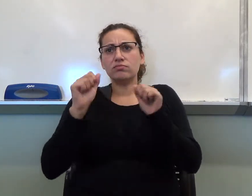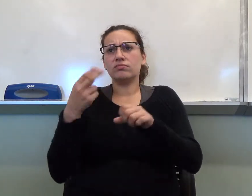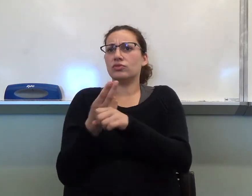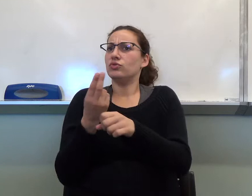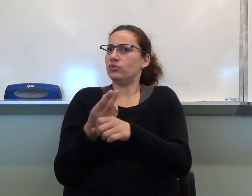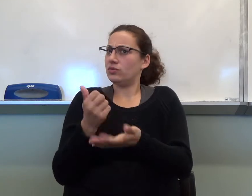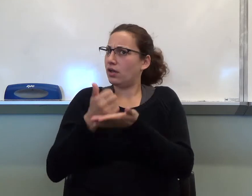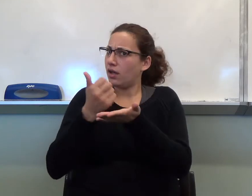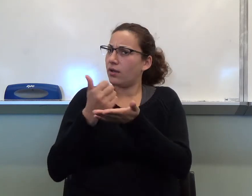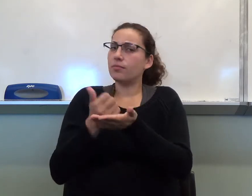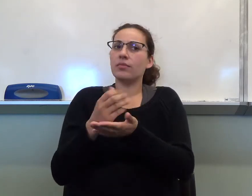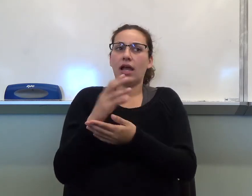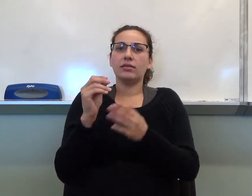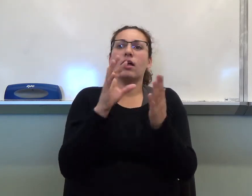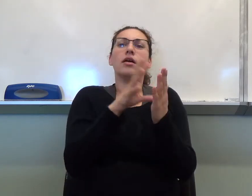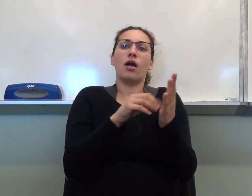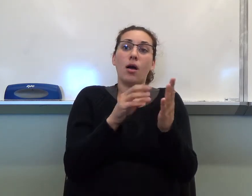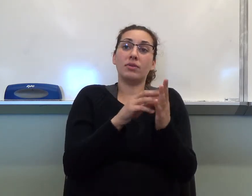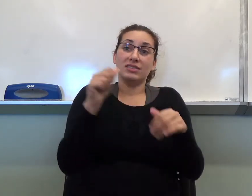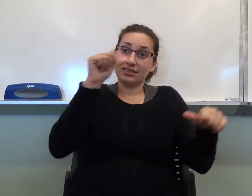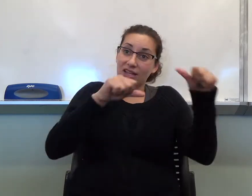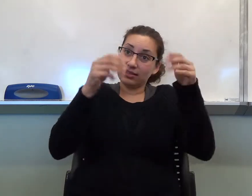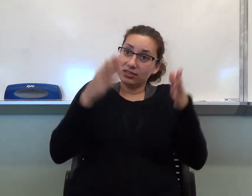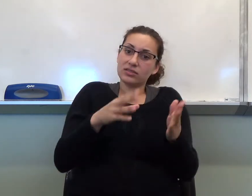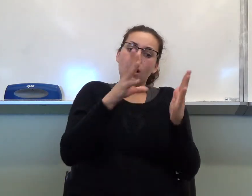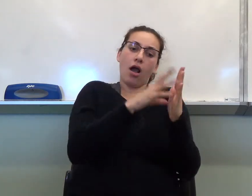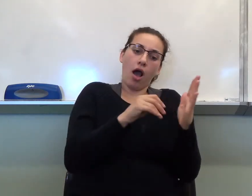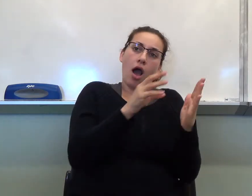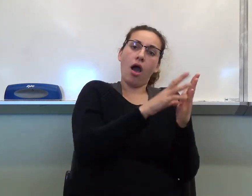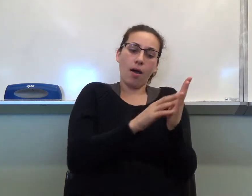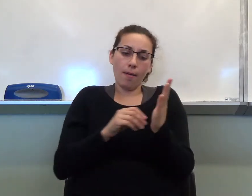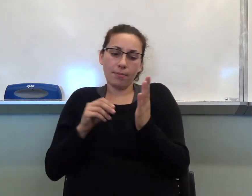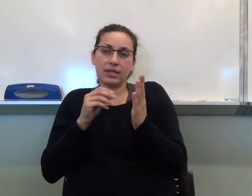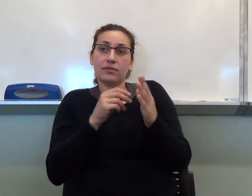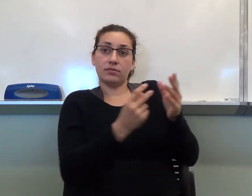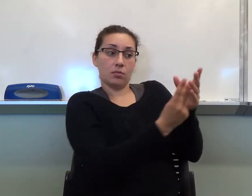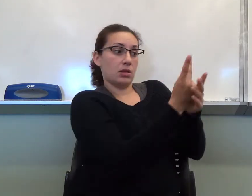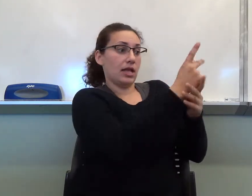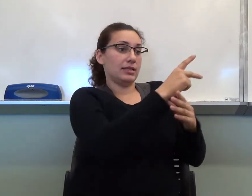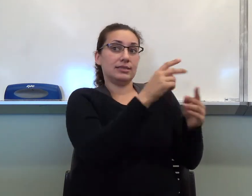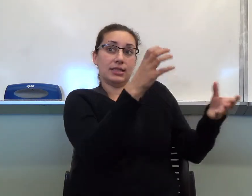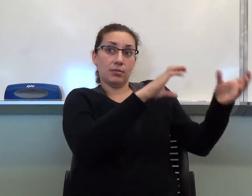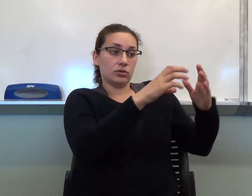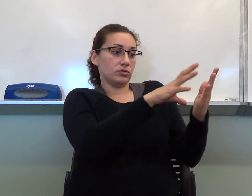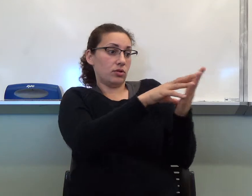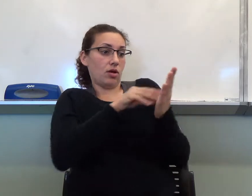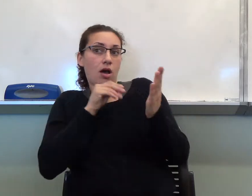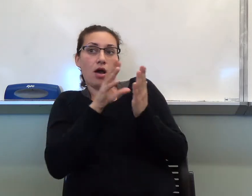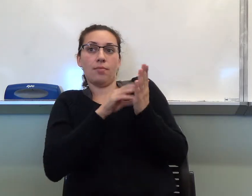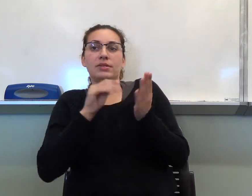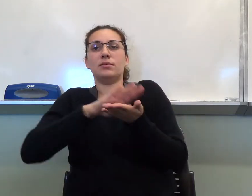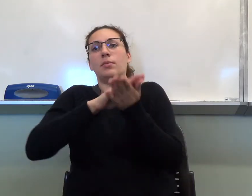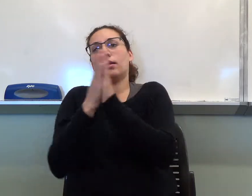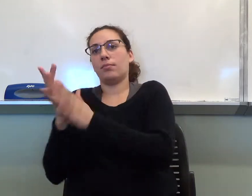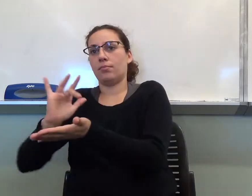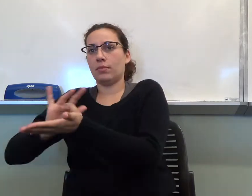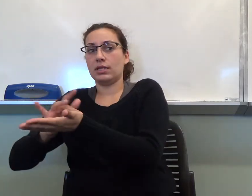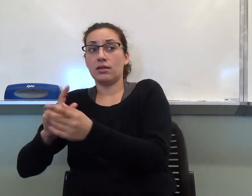do duplicate them or copy them into chemical kinds of medicines. But some of them have to be in extremely